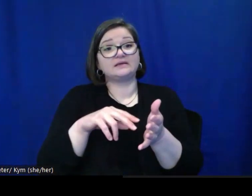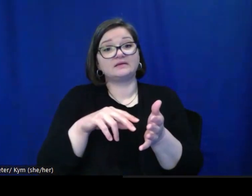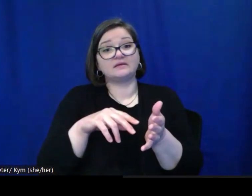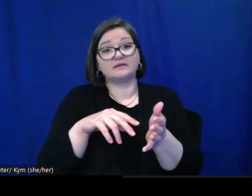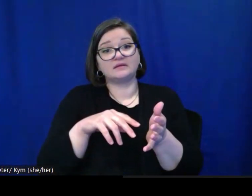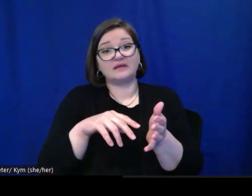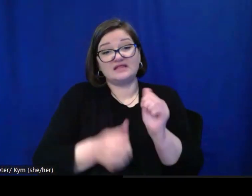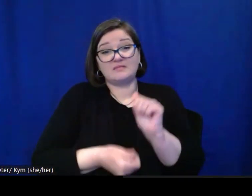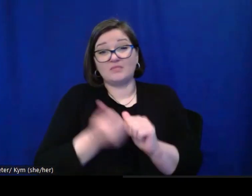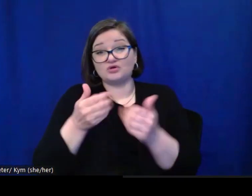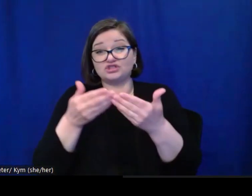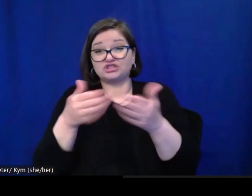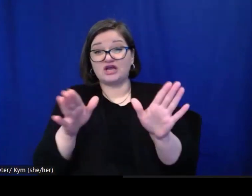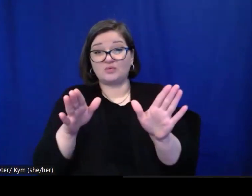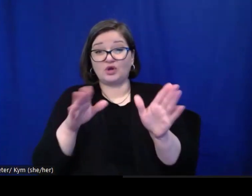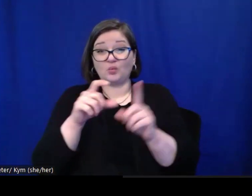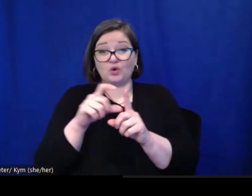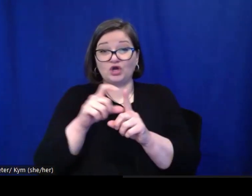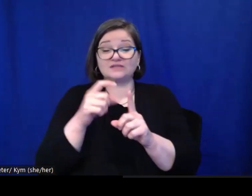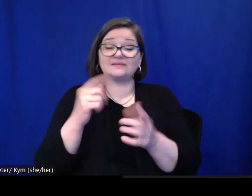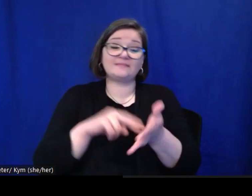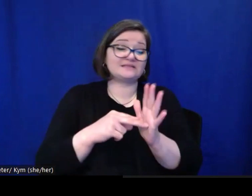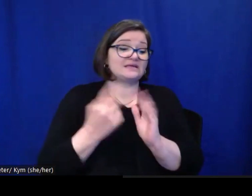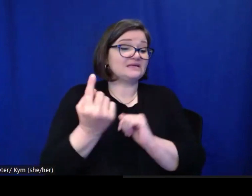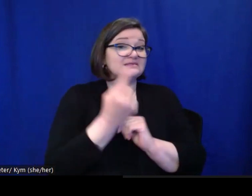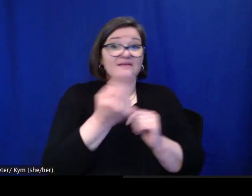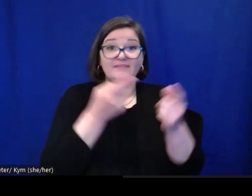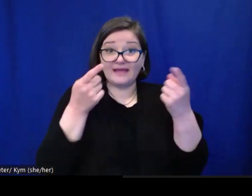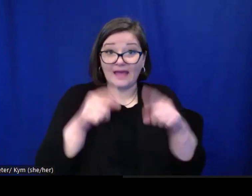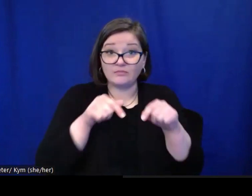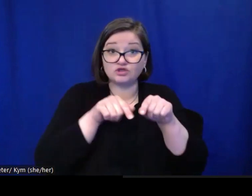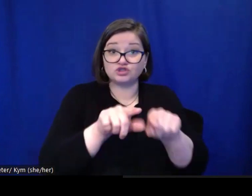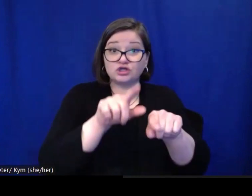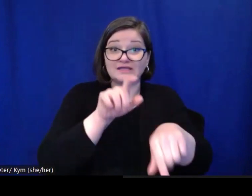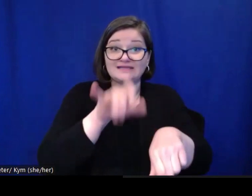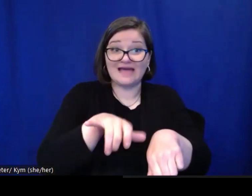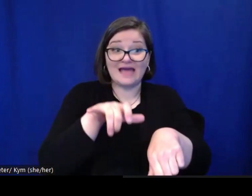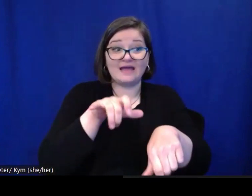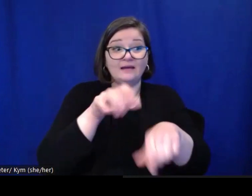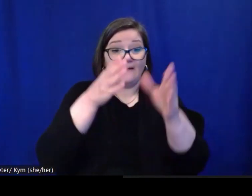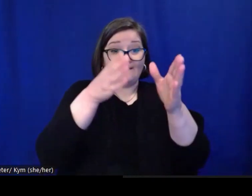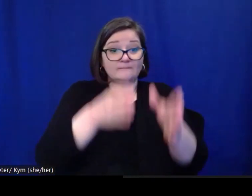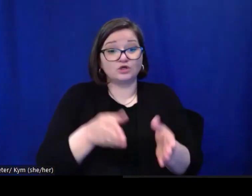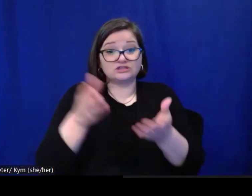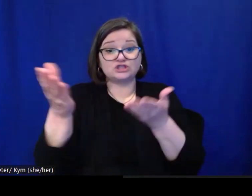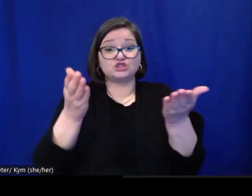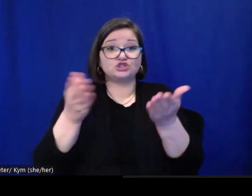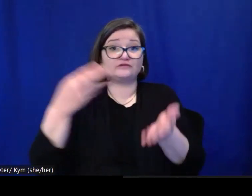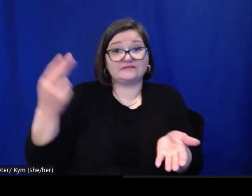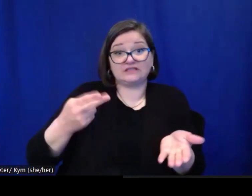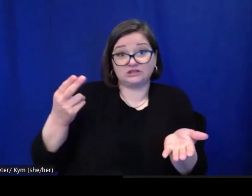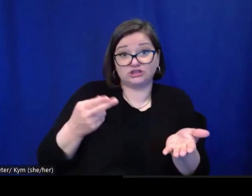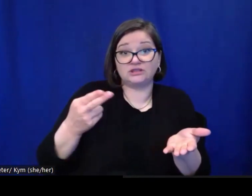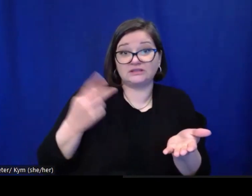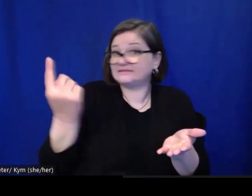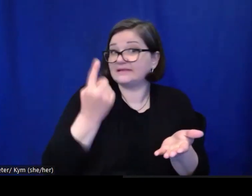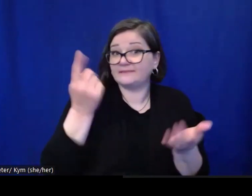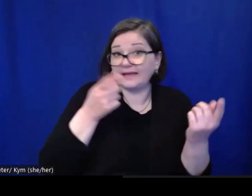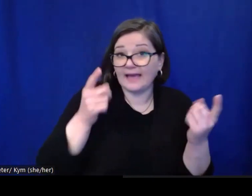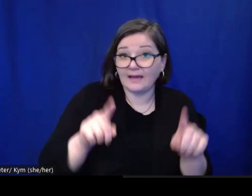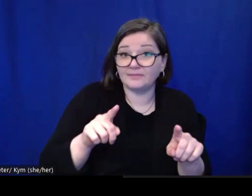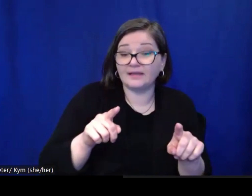generic terms, that something happened during that veteran's service history that